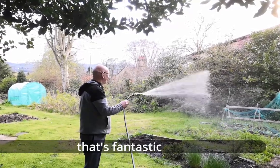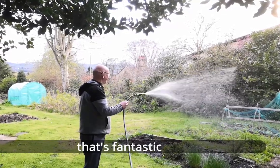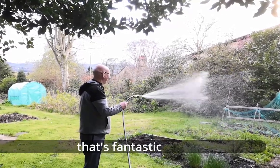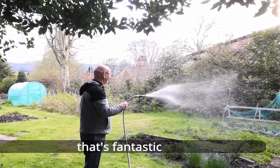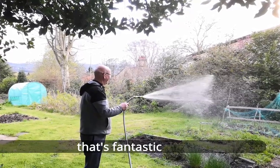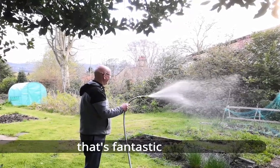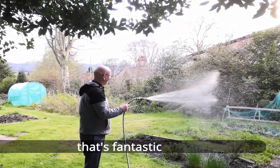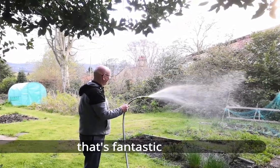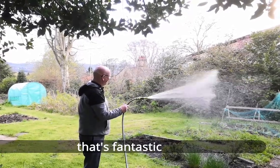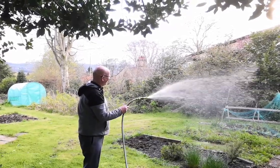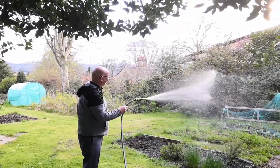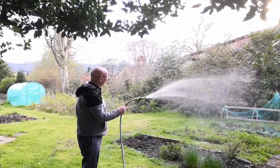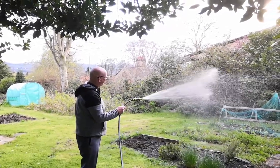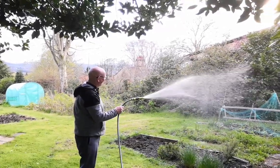are going to grow that's fantastic.